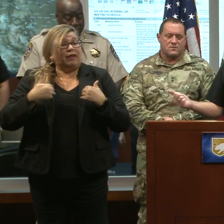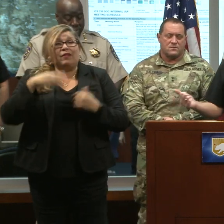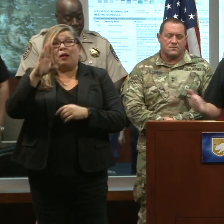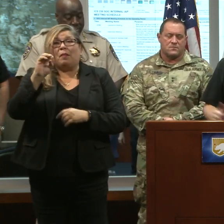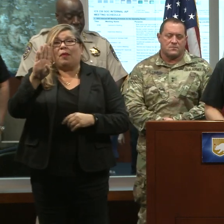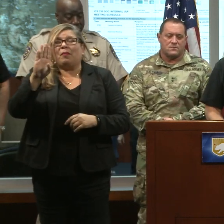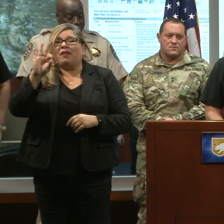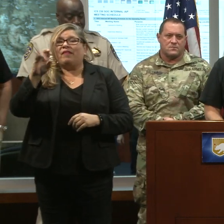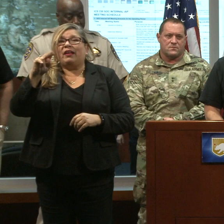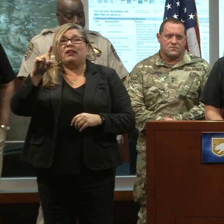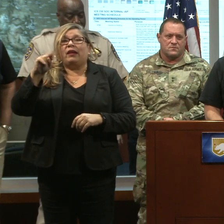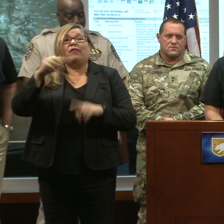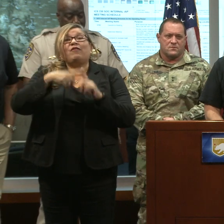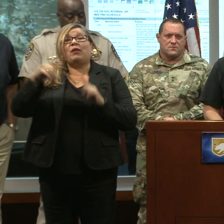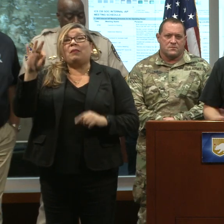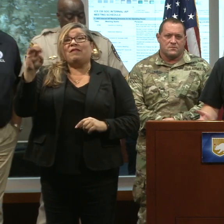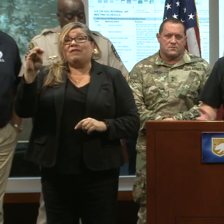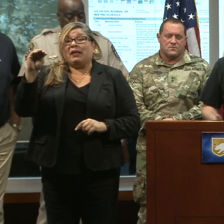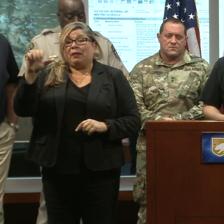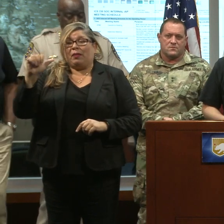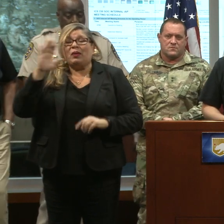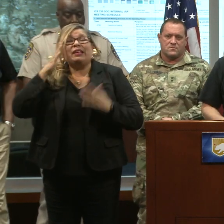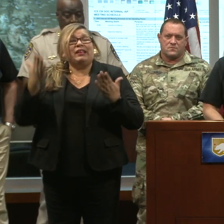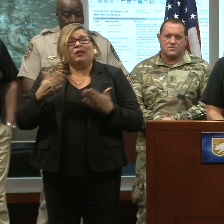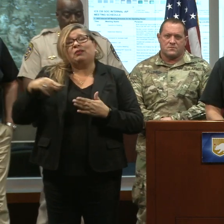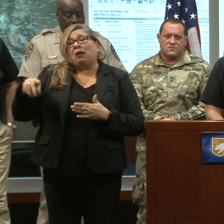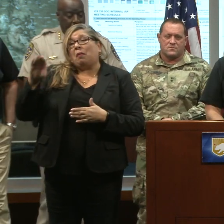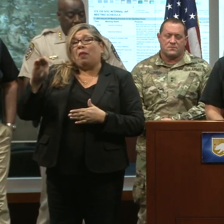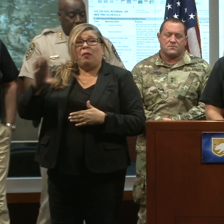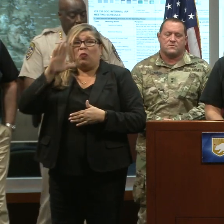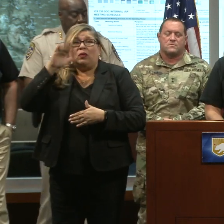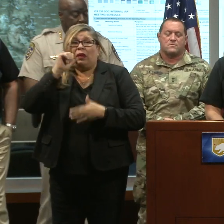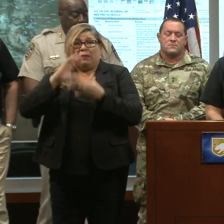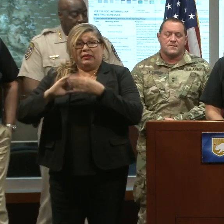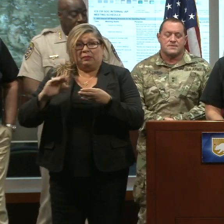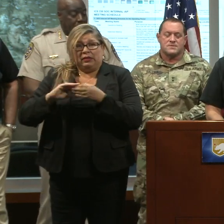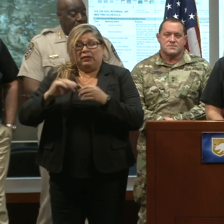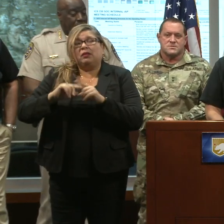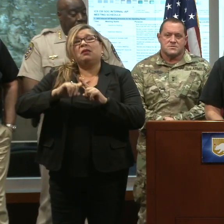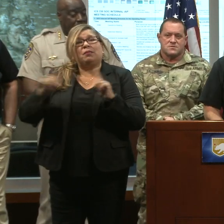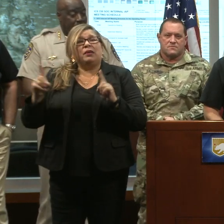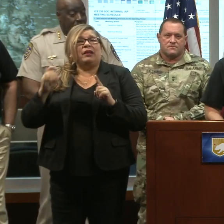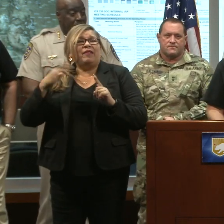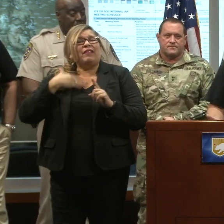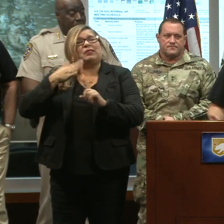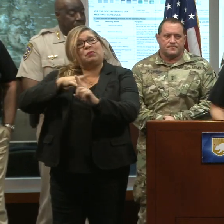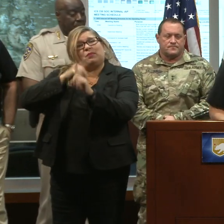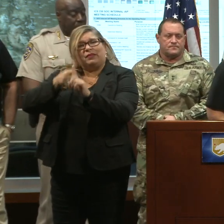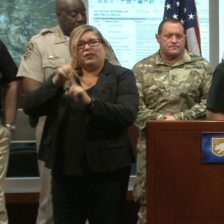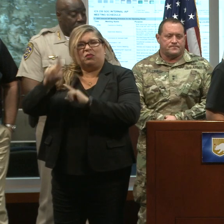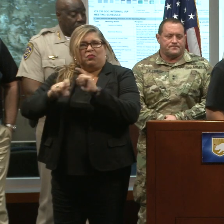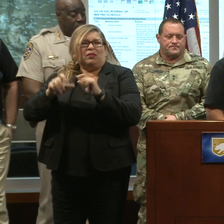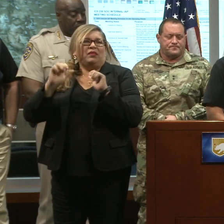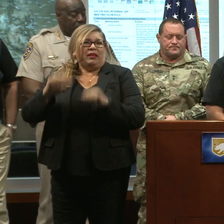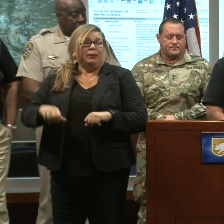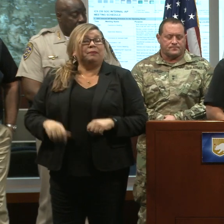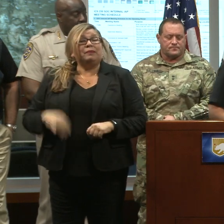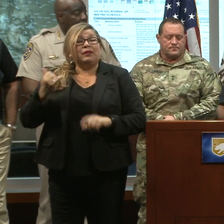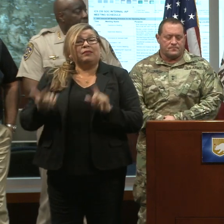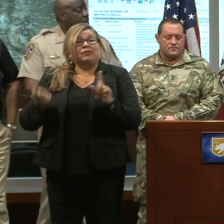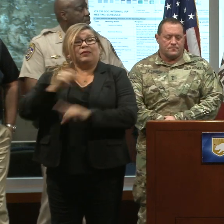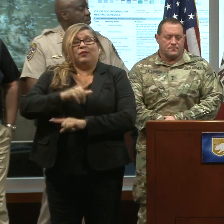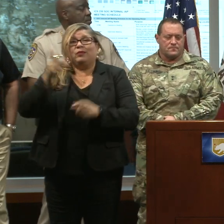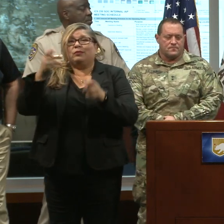Bob Fenton from FEMA here as well, who will not be speaking but could answer questions if there's any specifics for FEMA. So with that, we'll start with Director